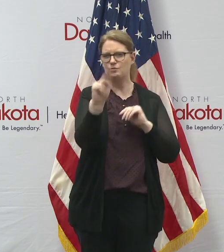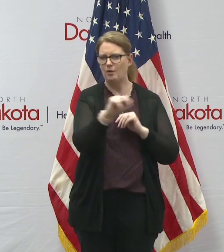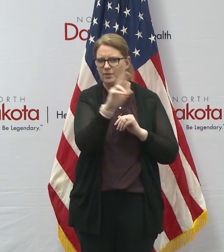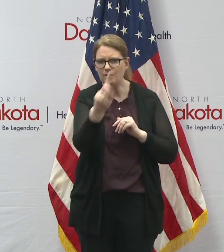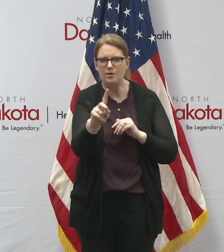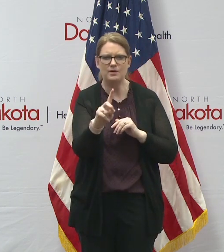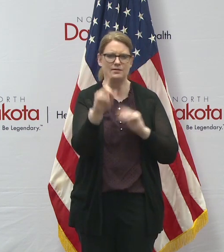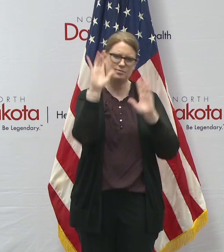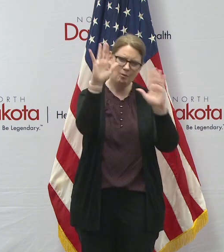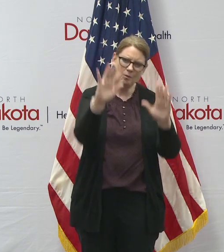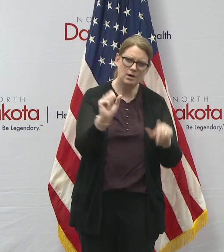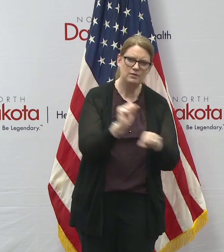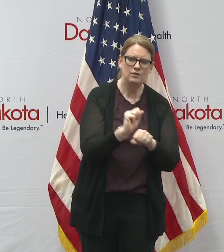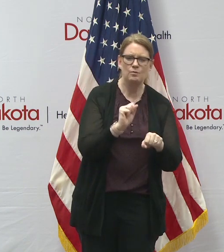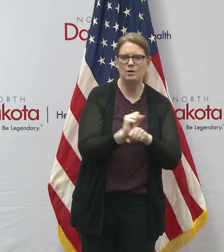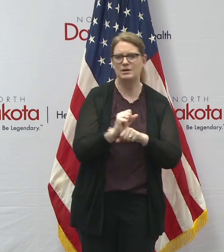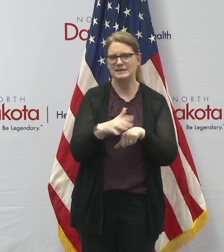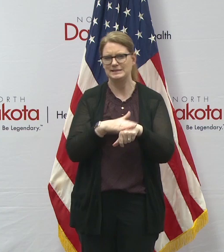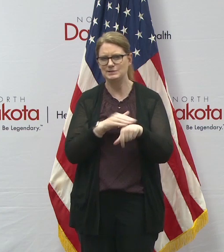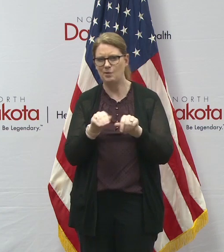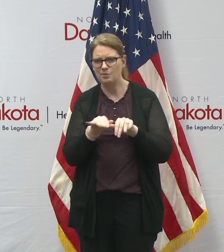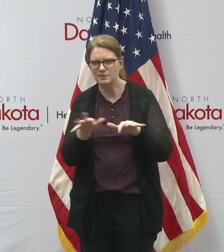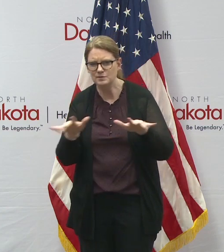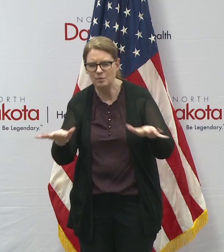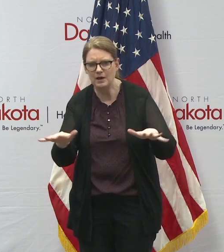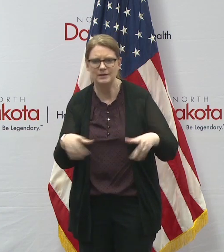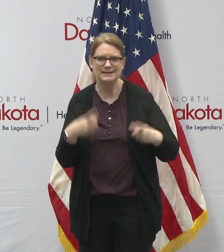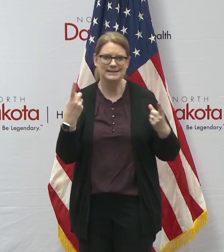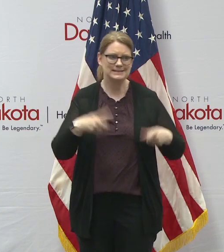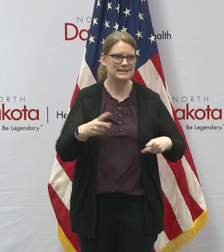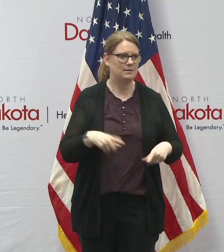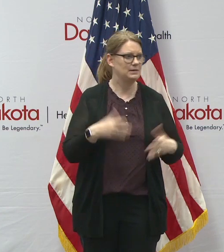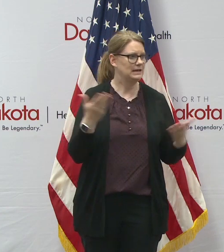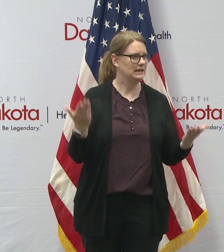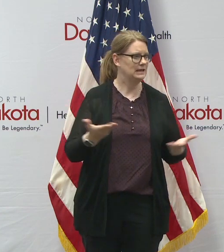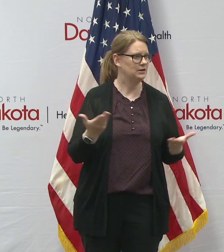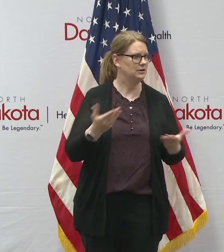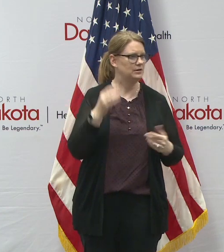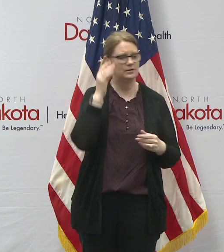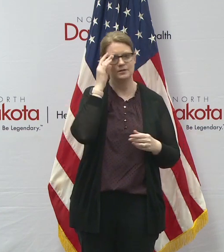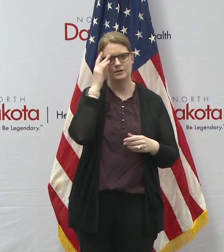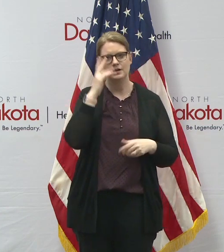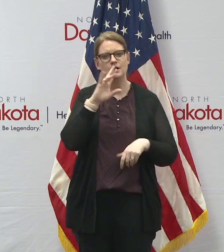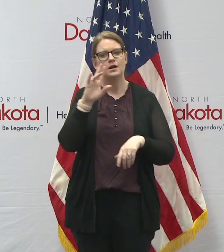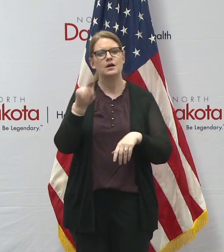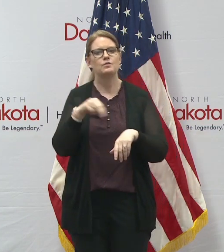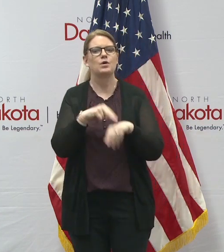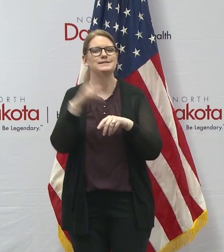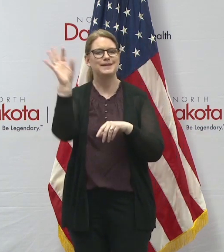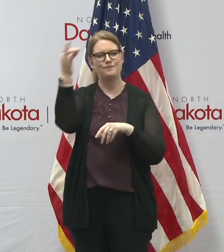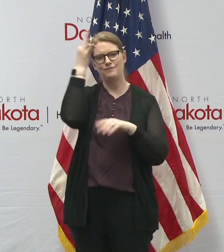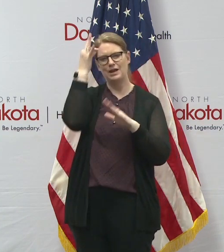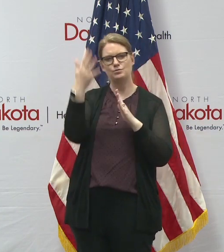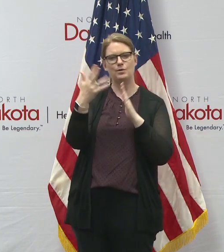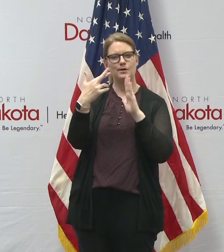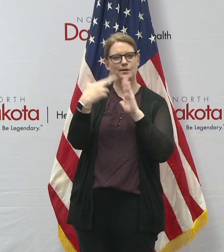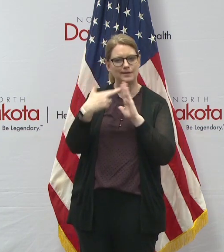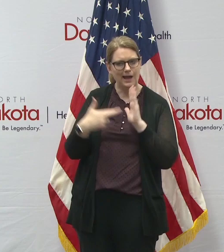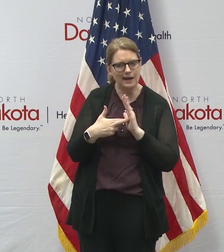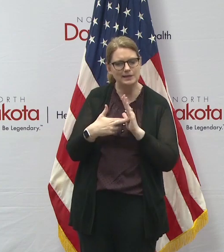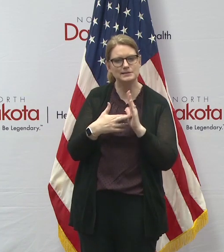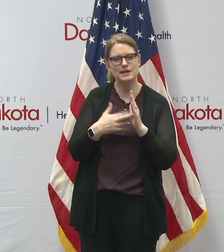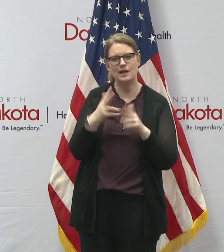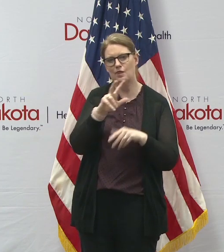the spread, it's happening here. We've got, of course, the federal guidance on 30 days to slow the